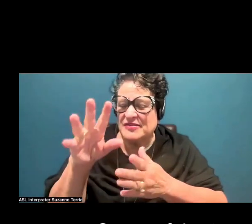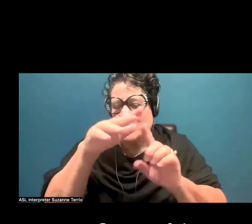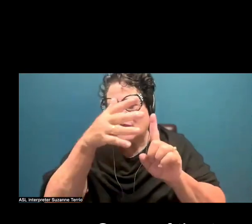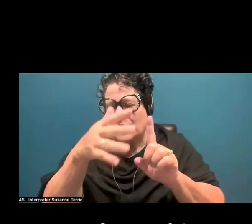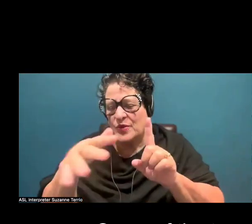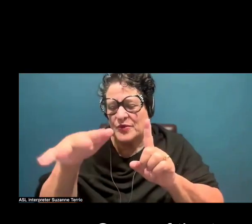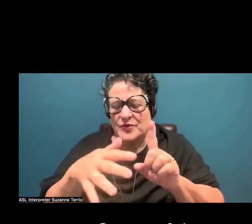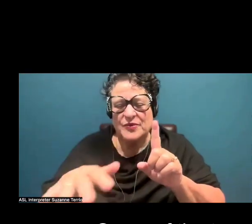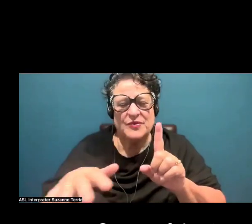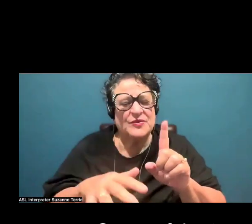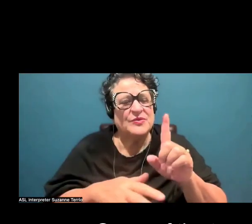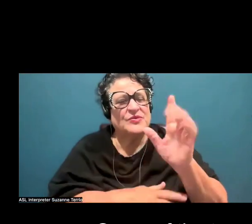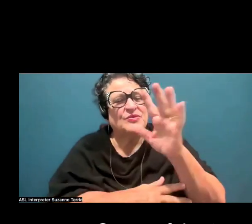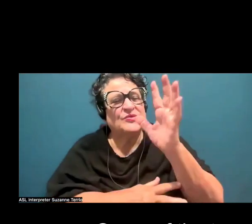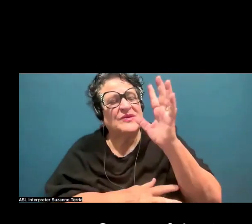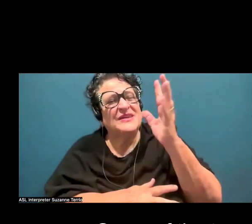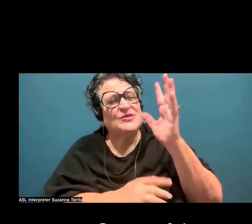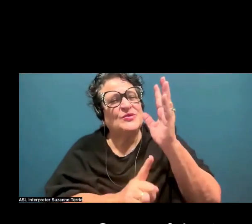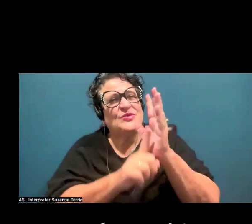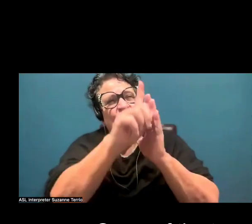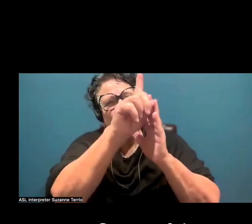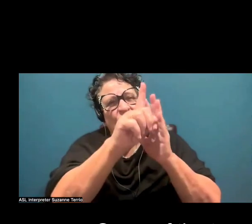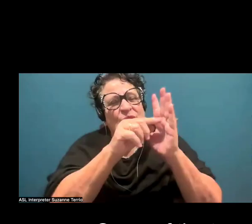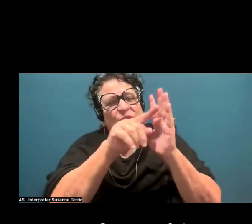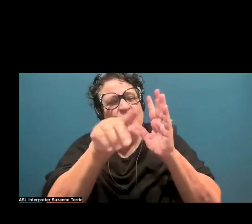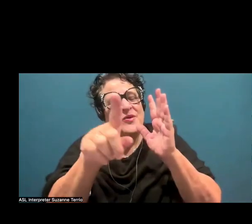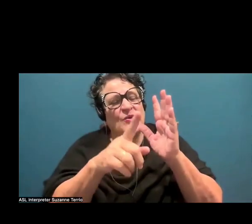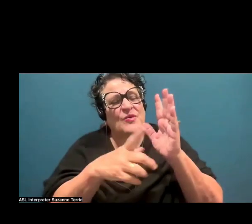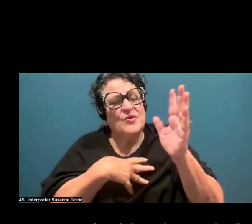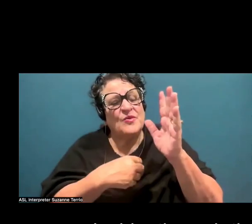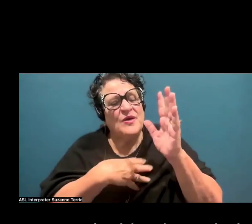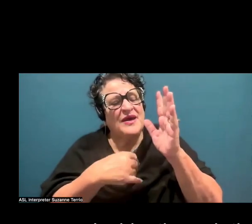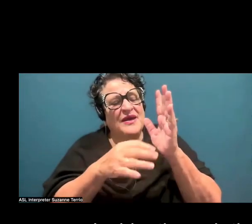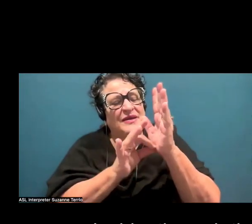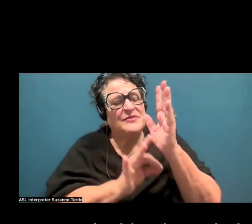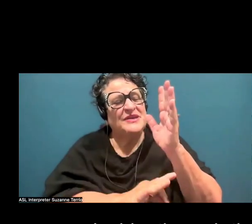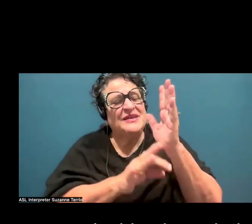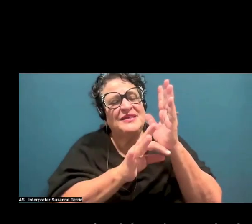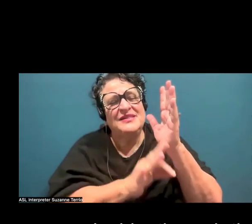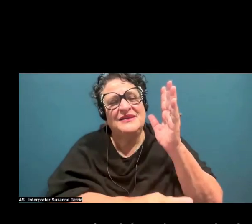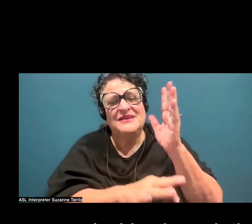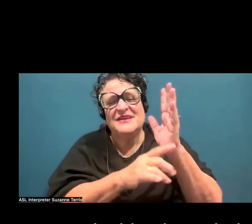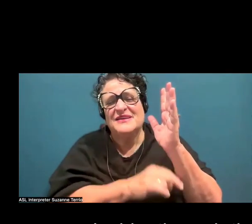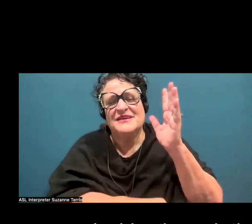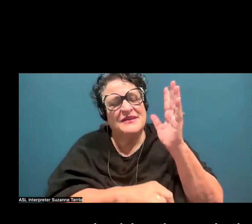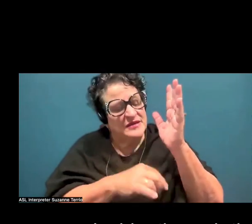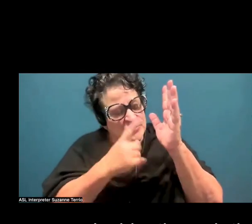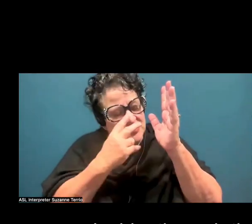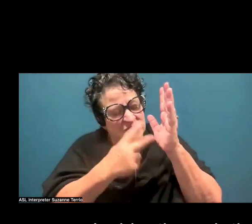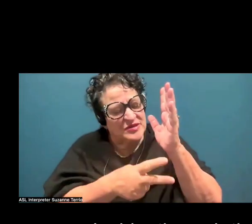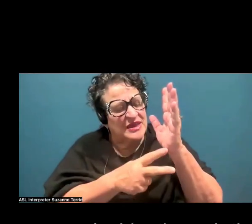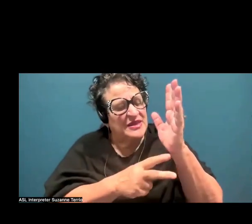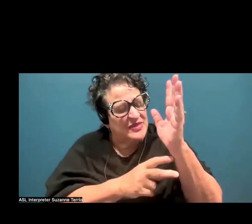of the trees were tall, spindly things, their trunks white and peeling. Inside, through the gaps in the bark, she could see their